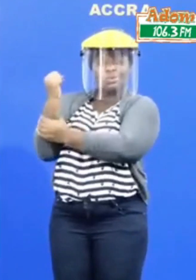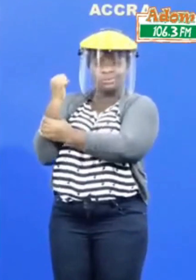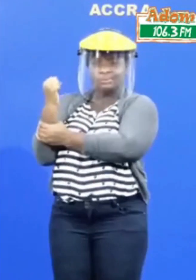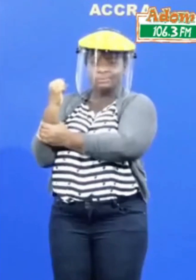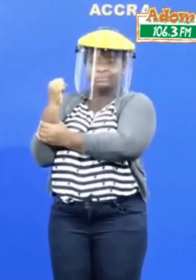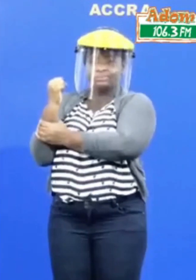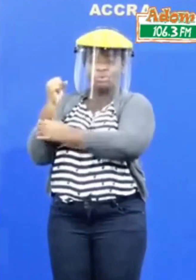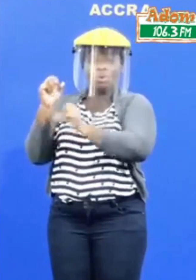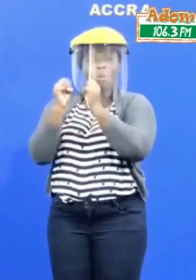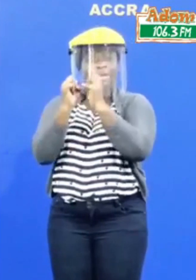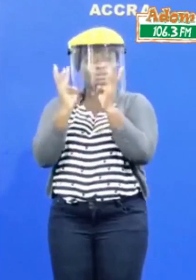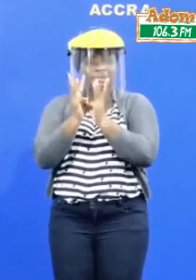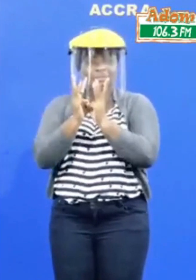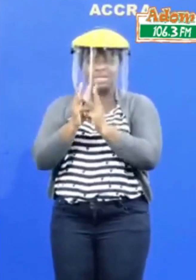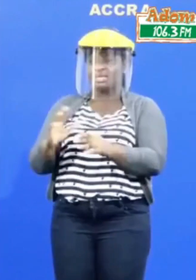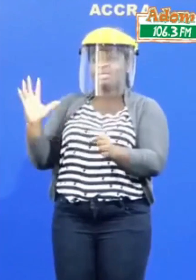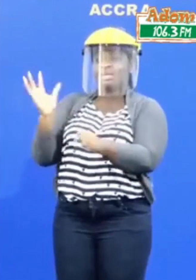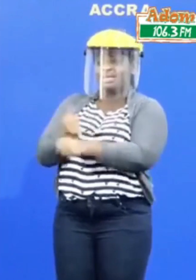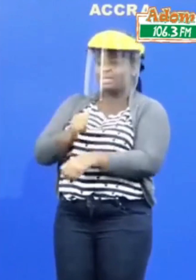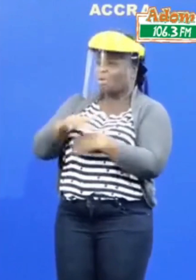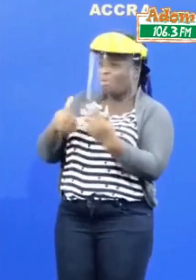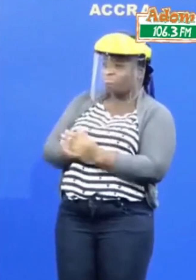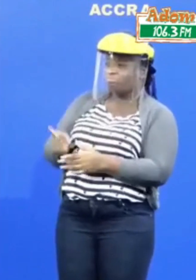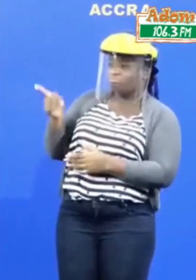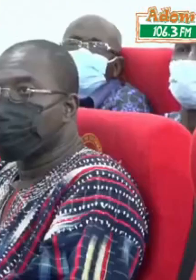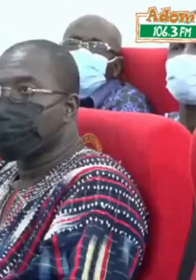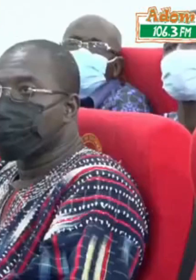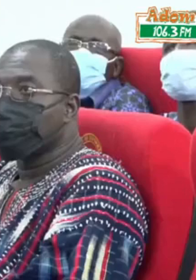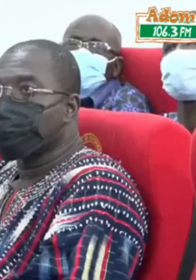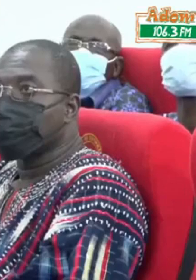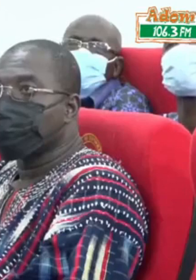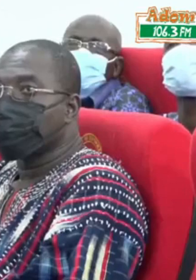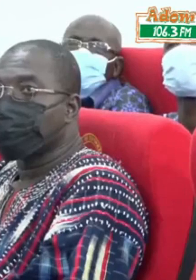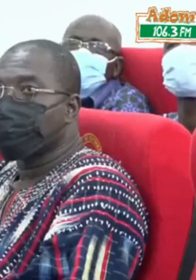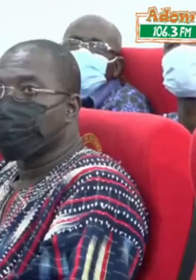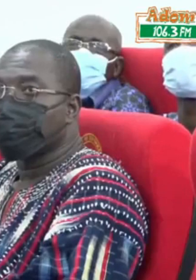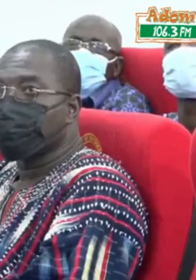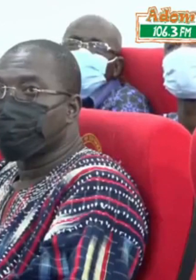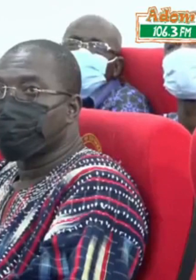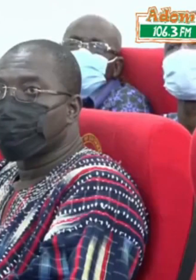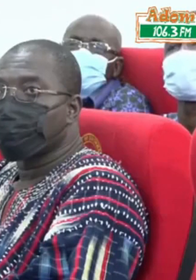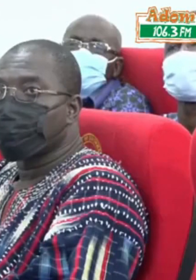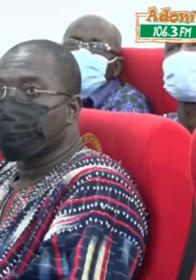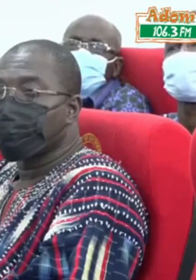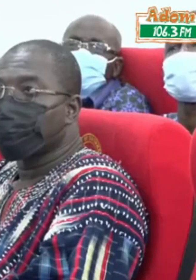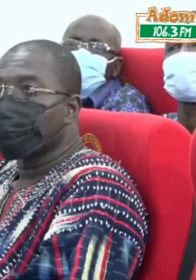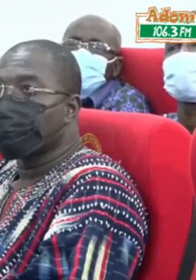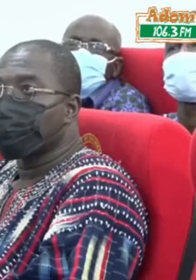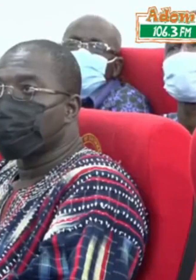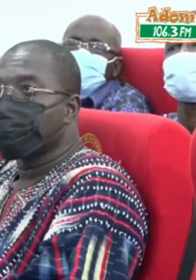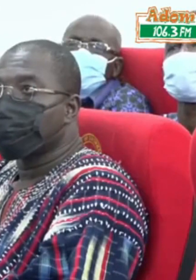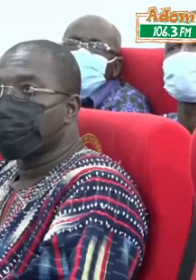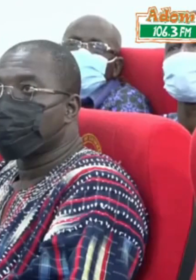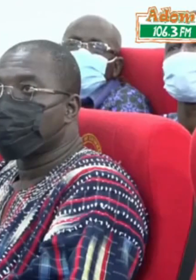a young in Ayatia. And to me, a Jumaya, me who baby, I'll call you a Juma, which Marcus away, a Juma, how do you say,